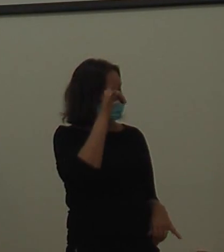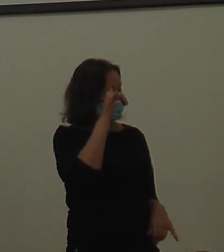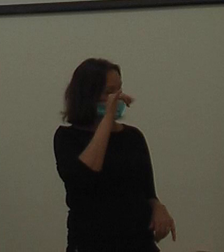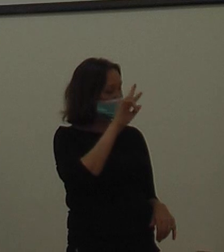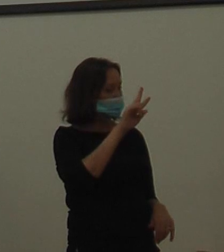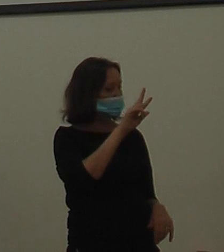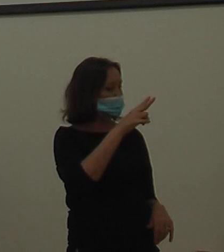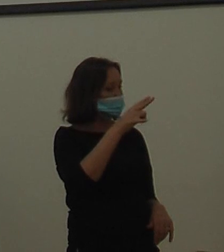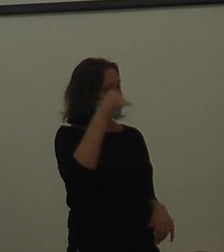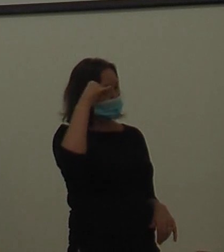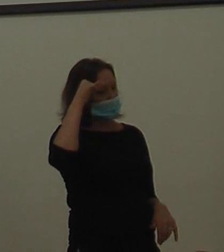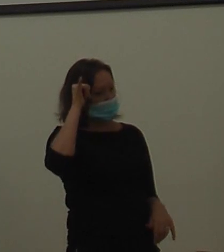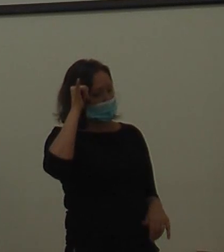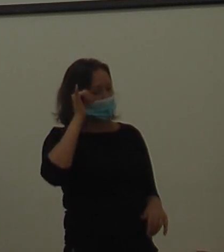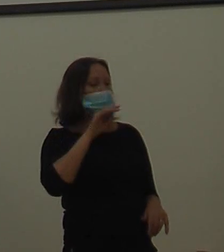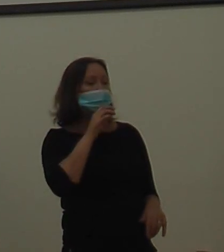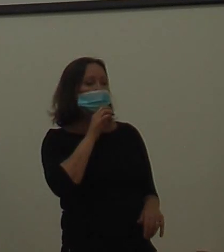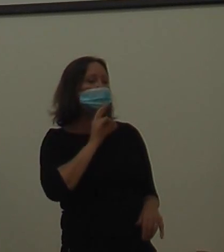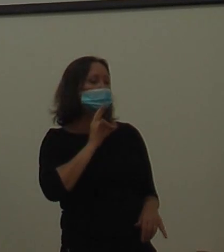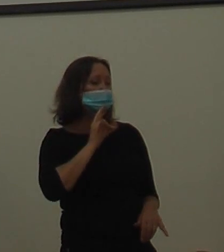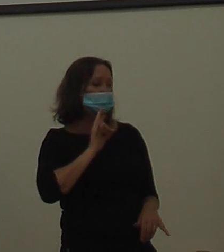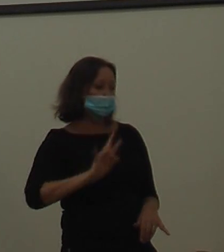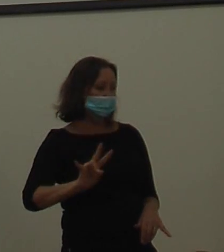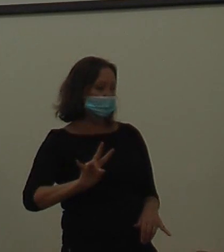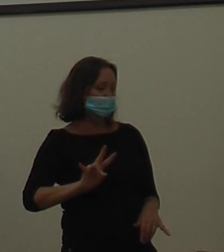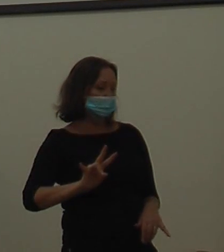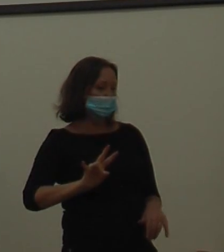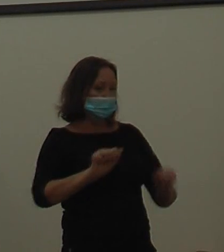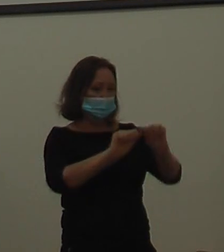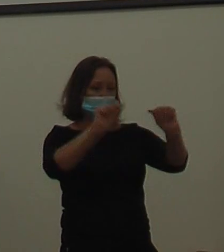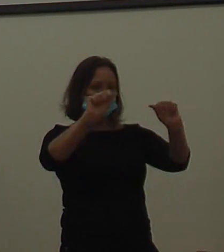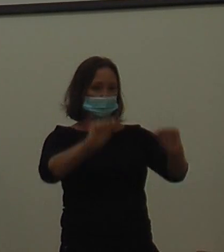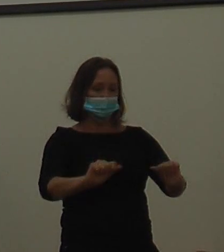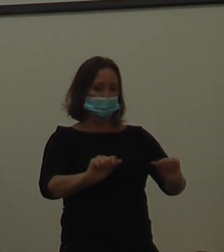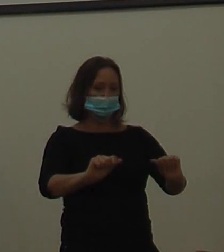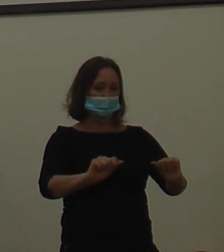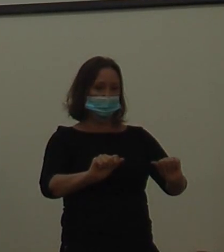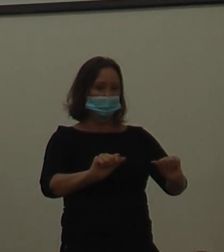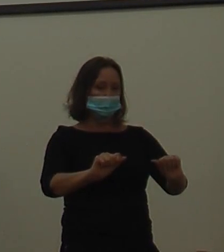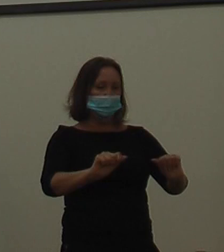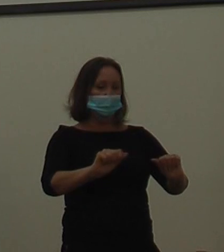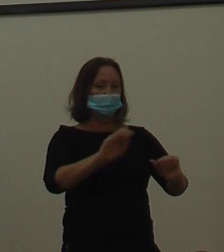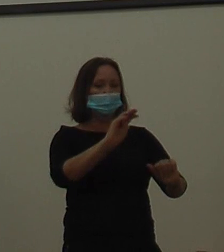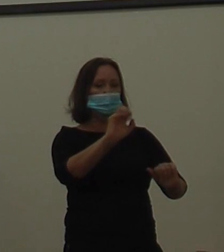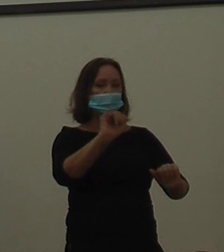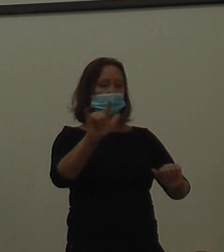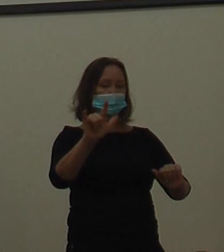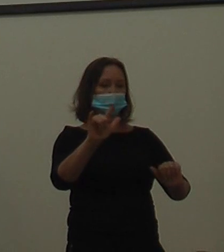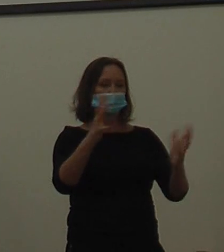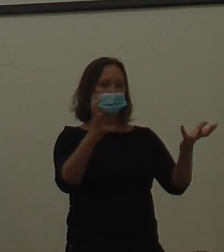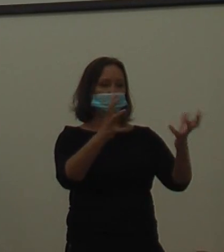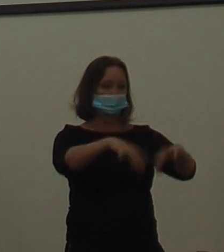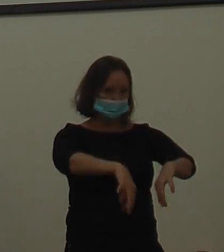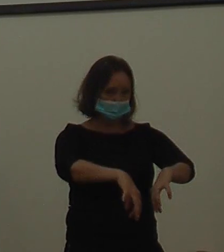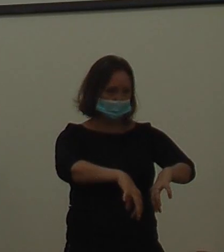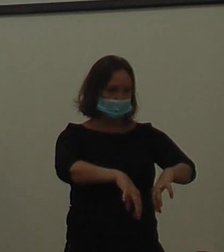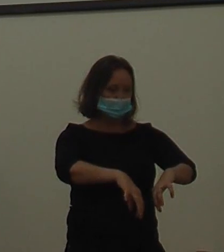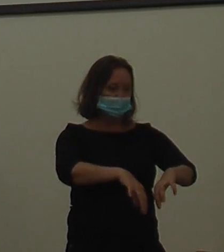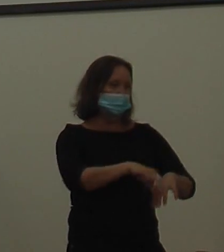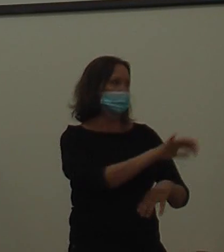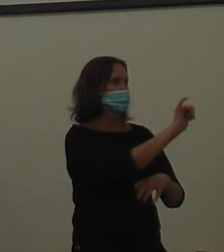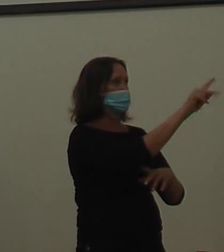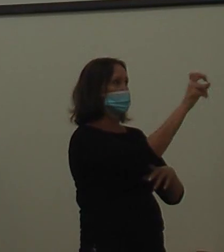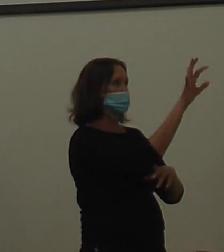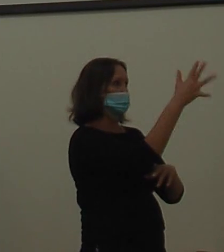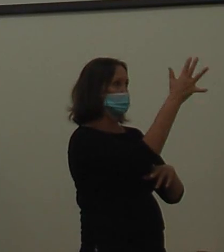bull 7 years old and pull down the altar of Baal that your father has and cut down the Asherah that